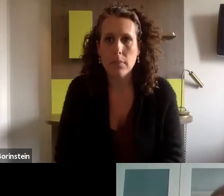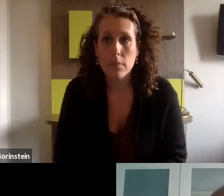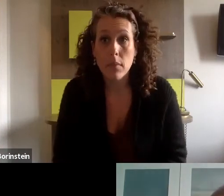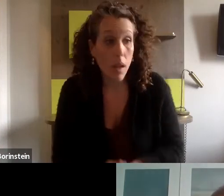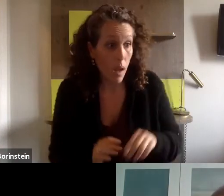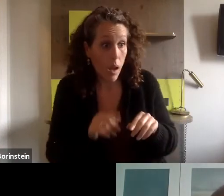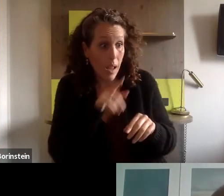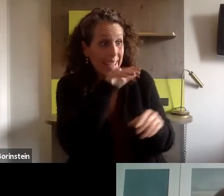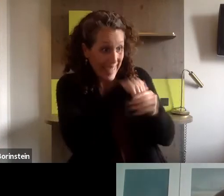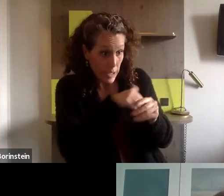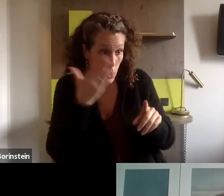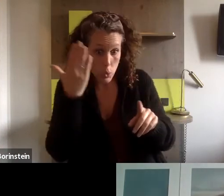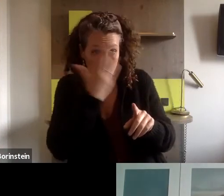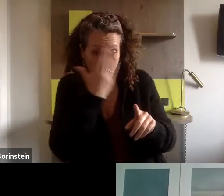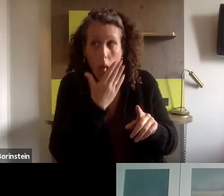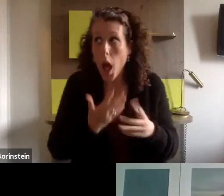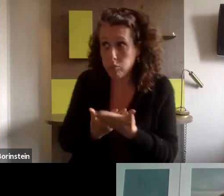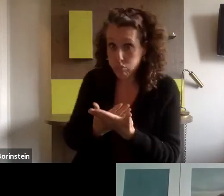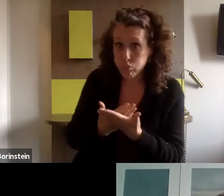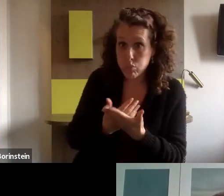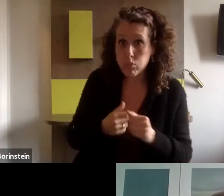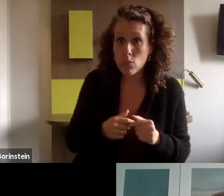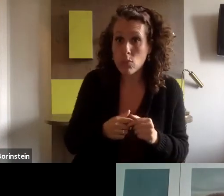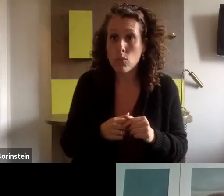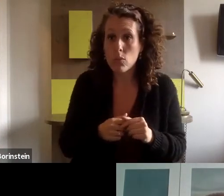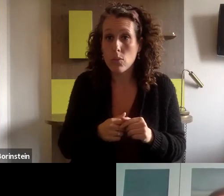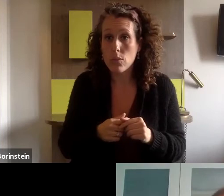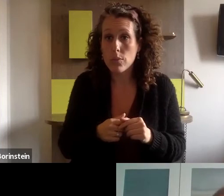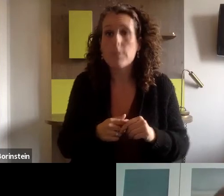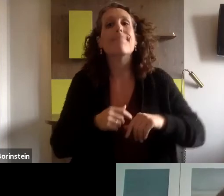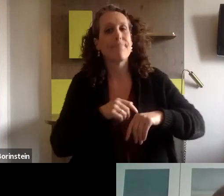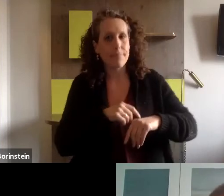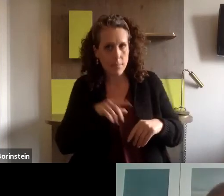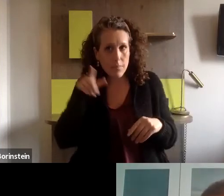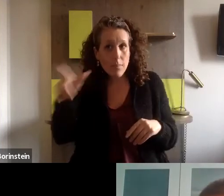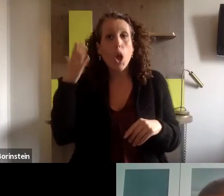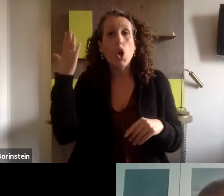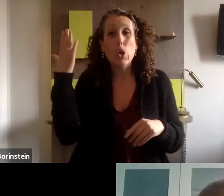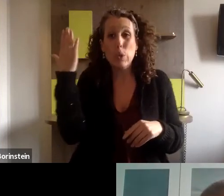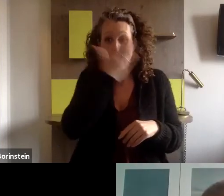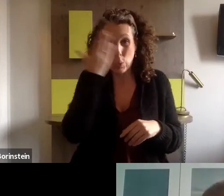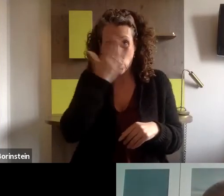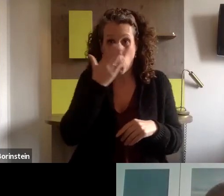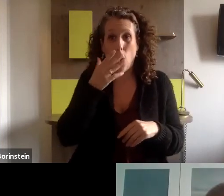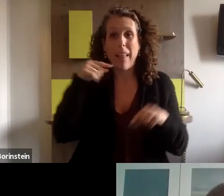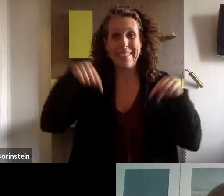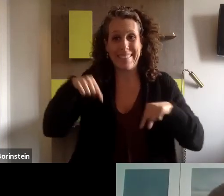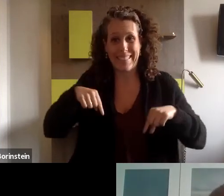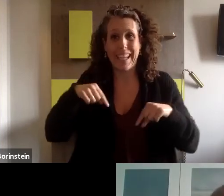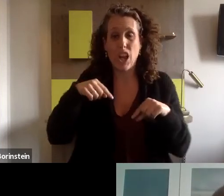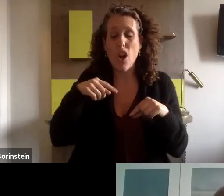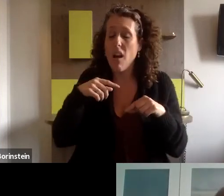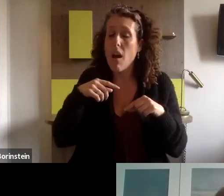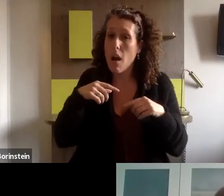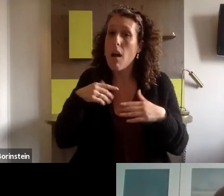schools, yes. Yeah. There are developments in the schools for the deaf in German Switzerland using